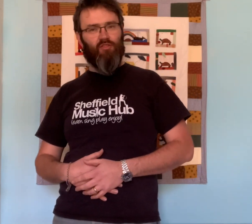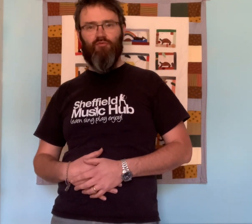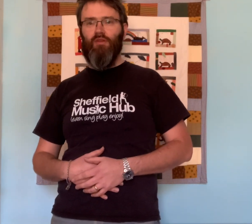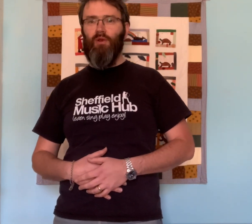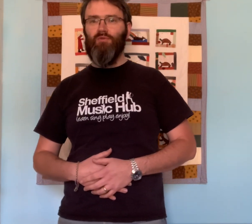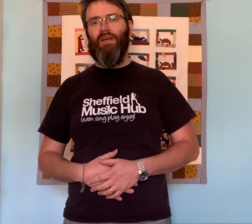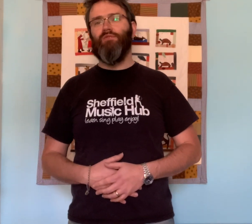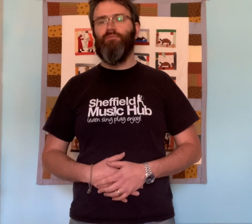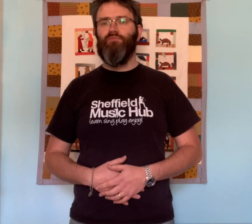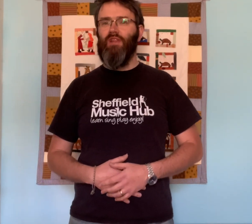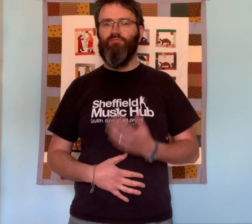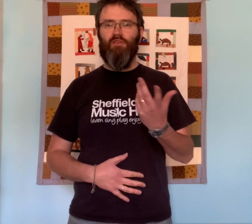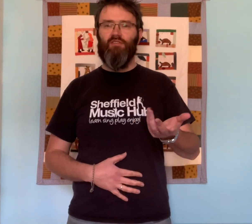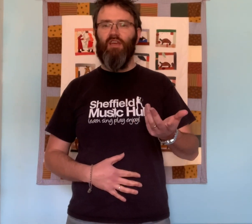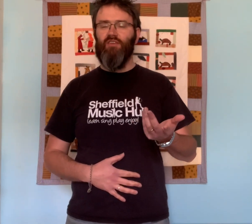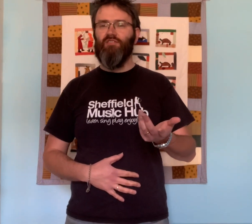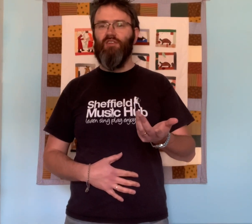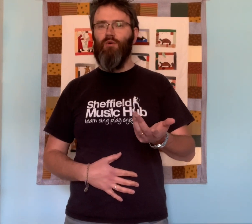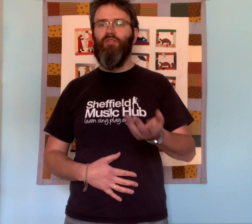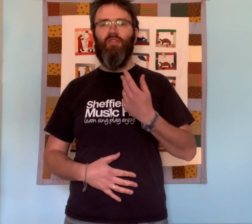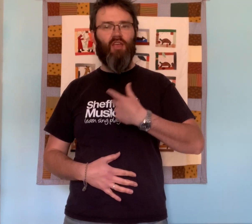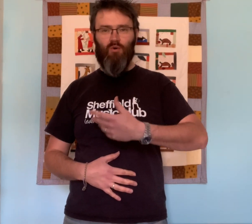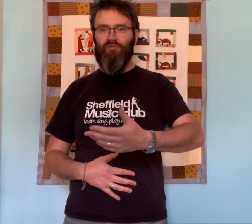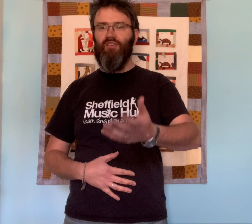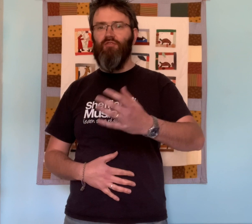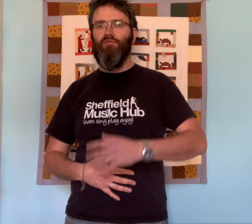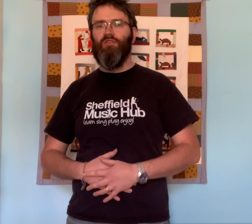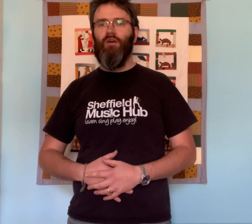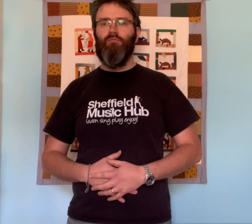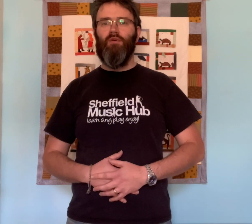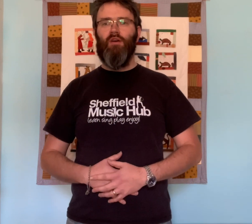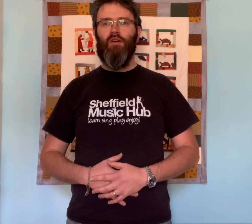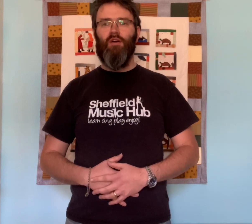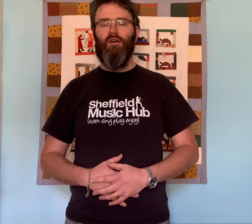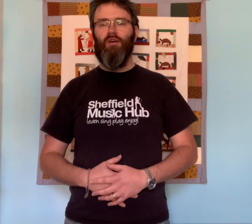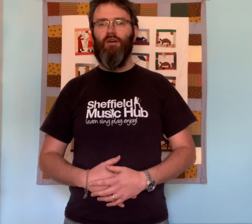3 blows out. Let's breathe together to start with, and then go off in your own time.